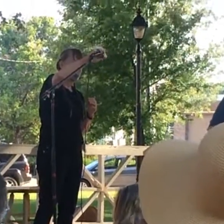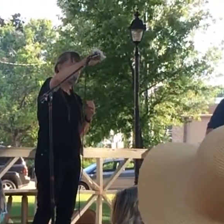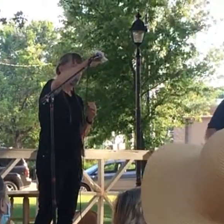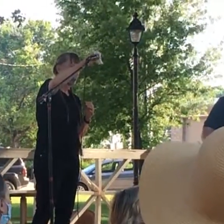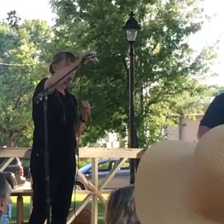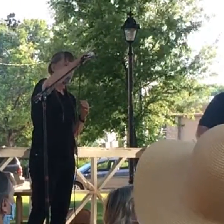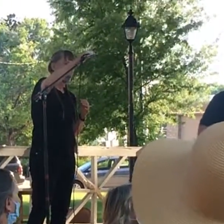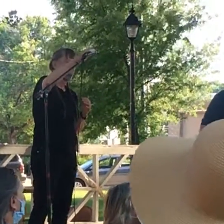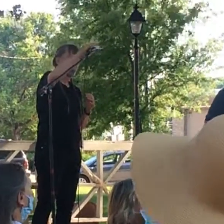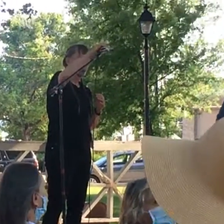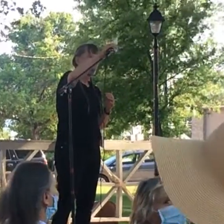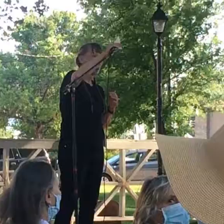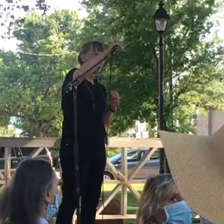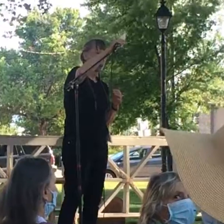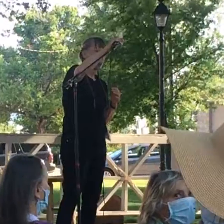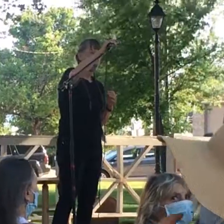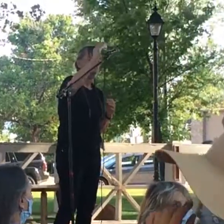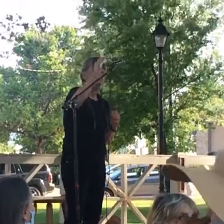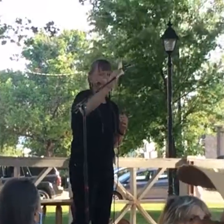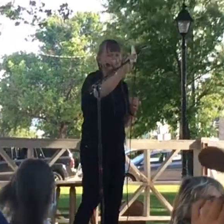Forgot to consult my list.